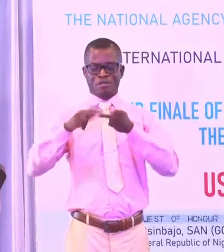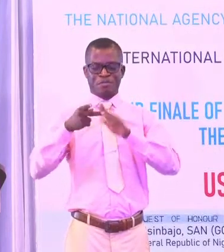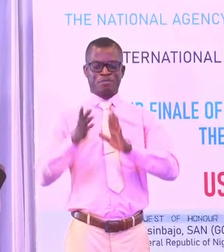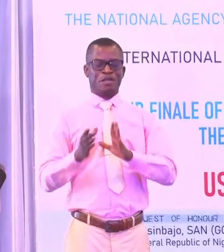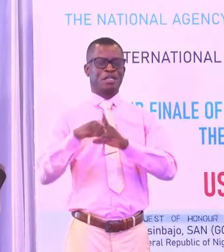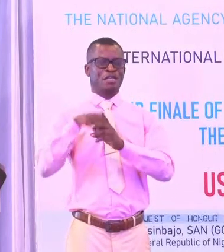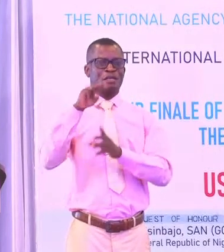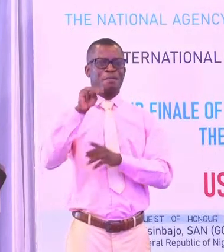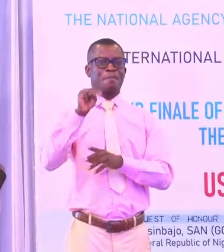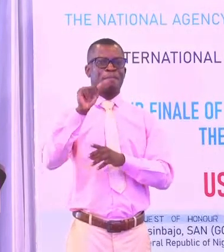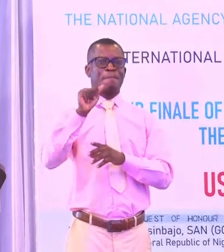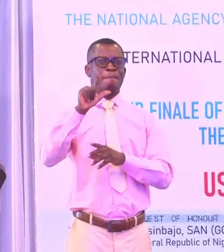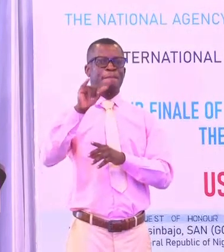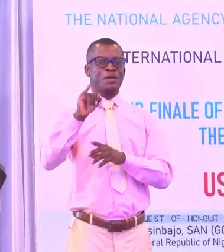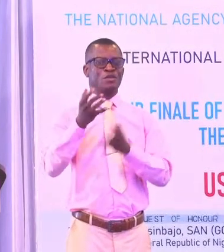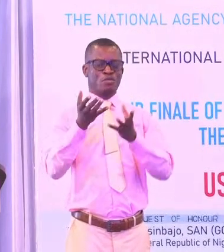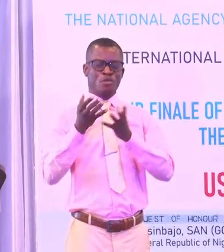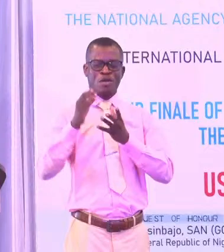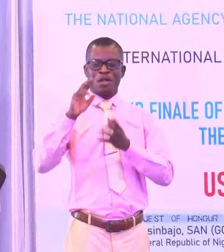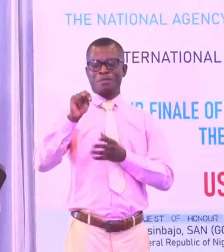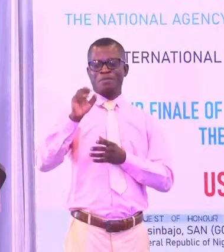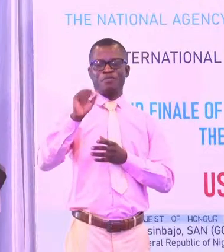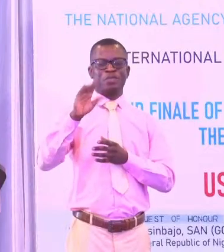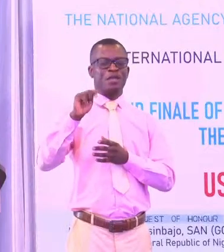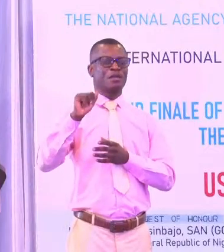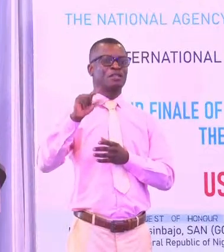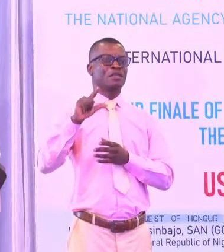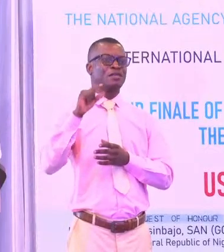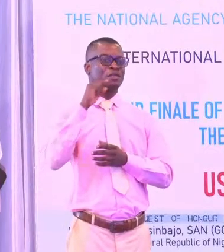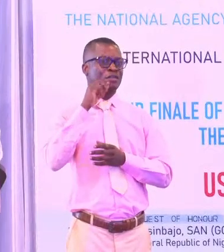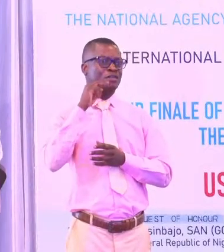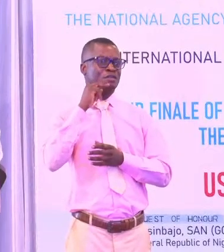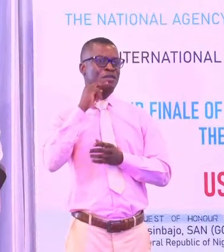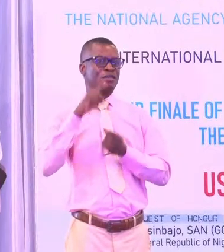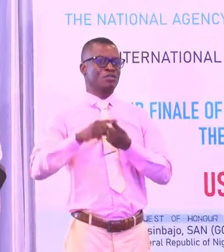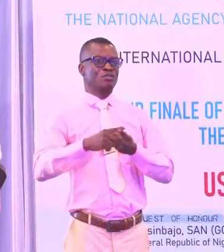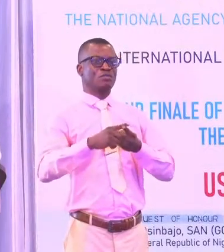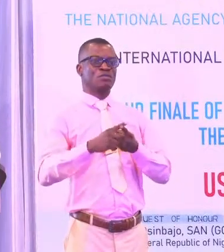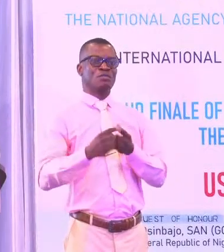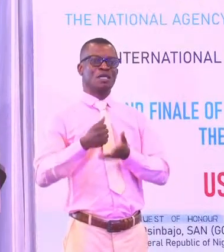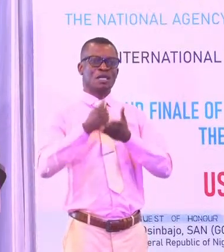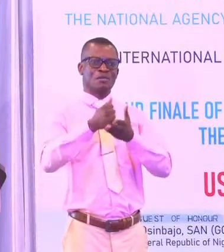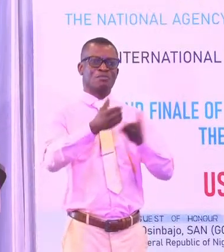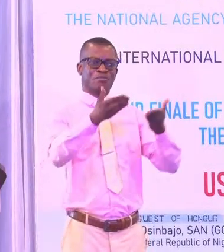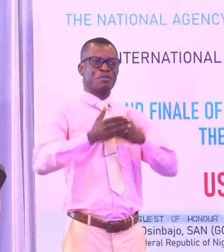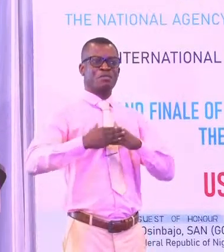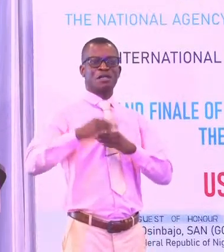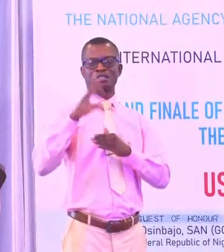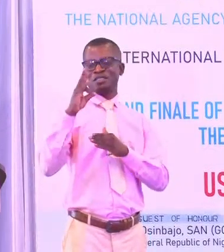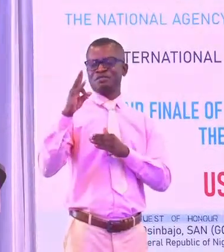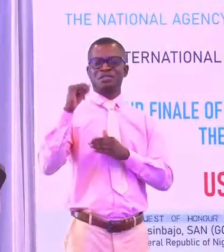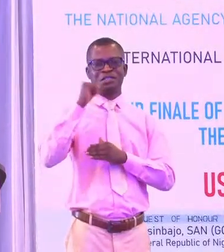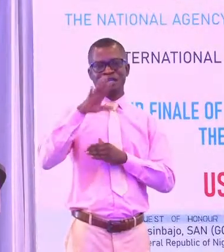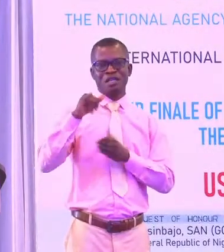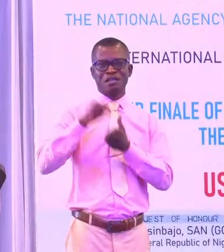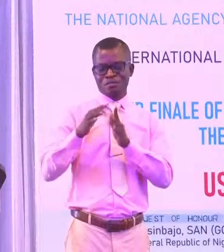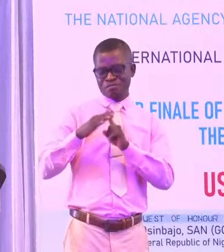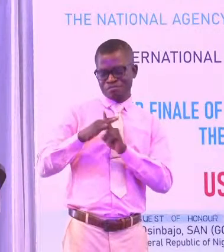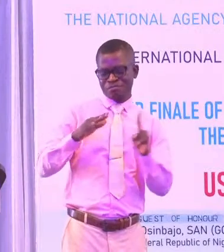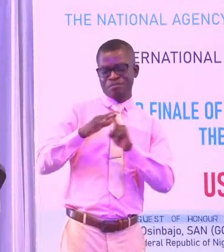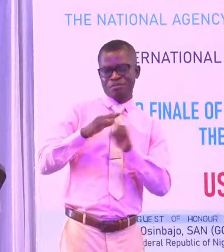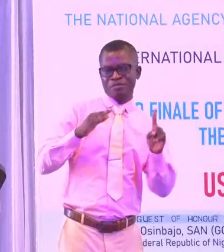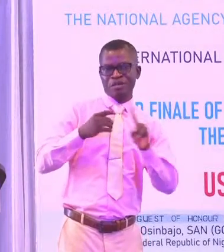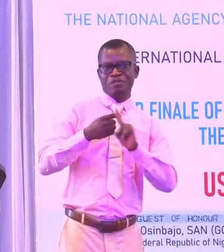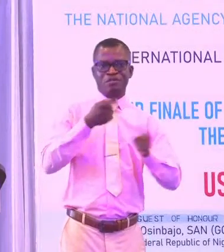requesting NACTAL Nigeria to facilitate the return of another 17 girls who escaped from their traffickers in